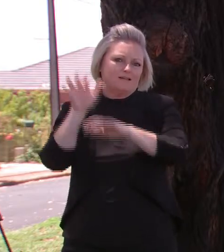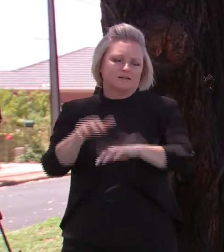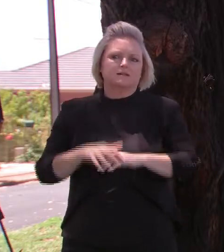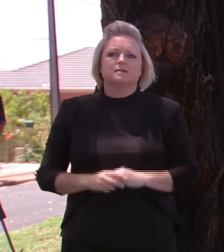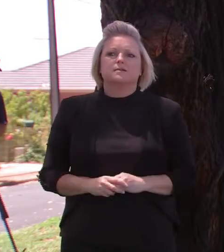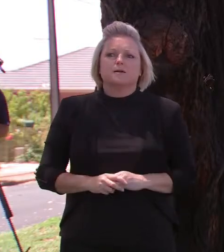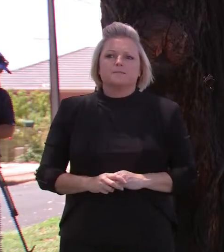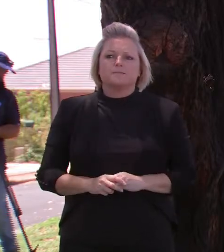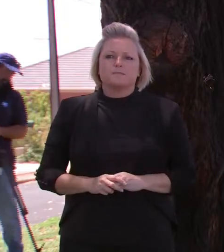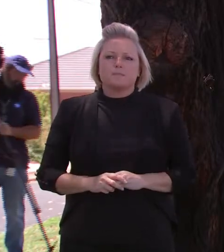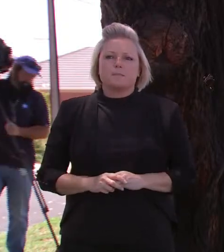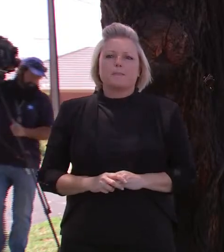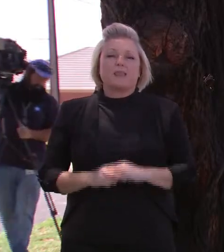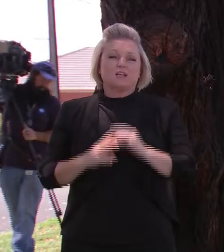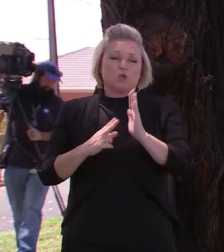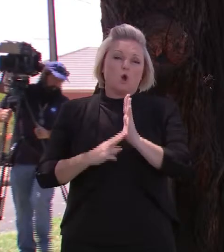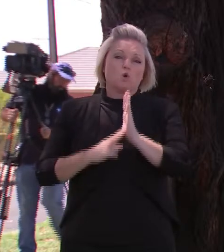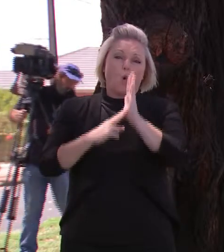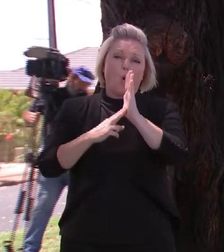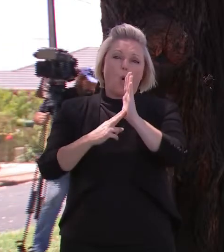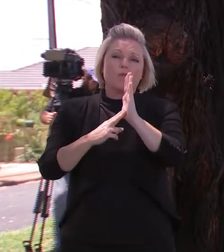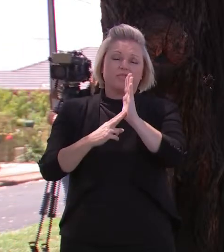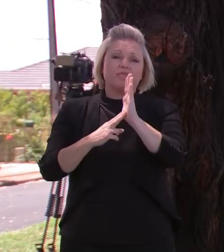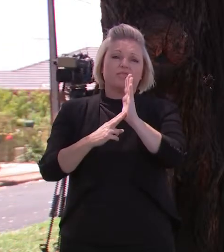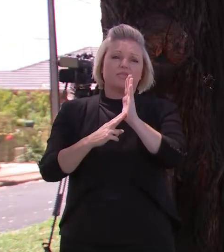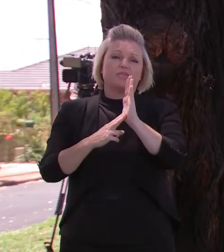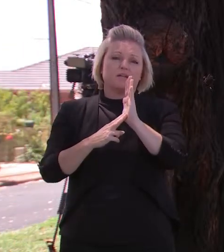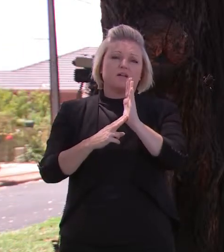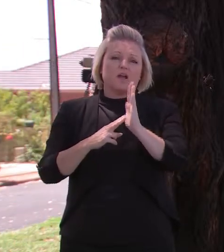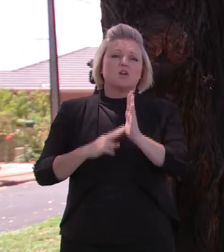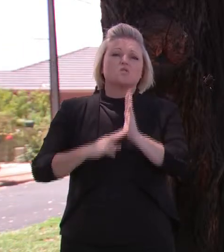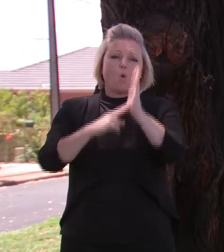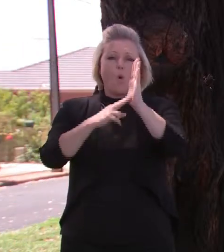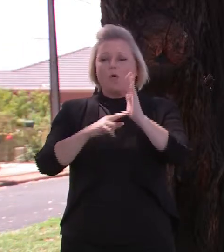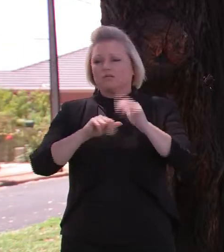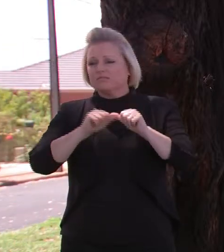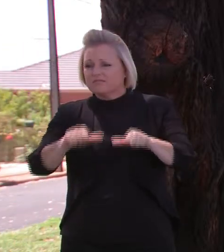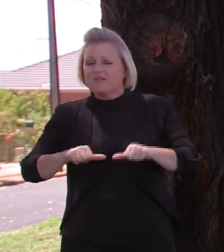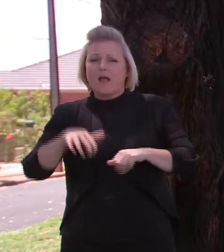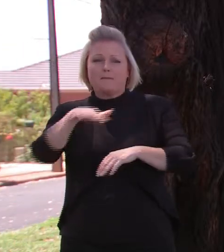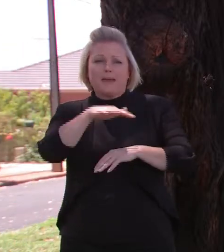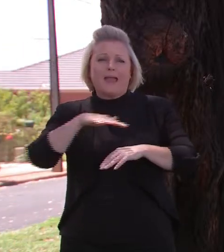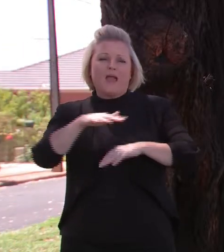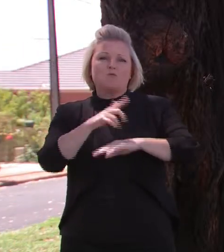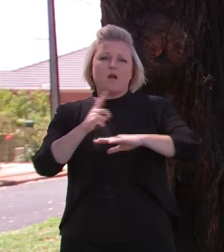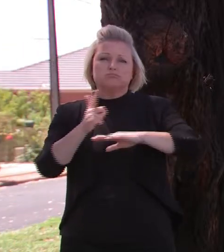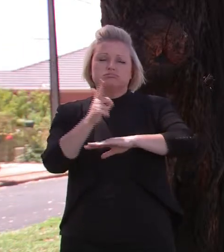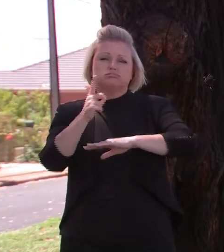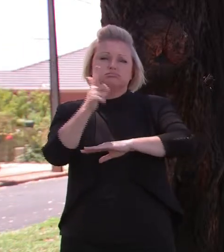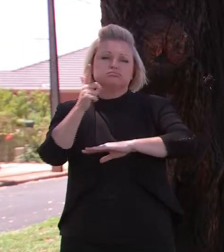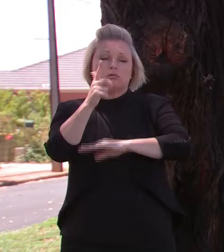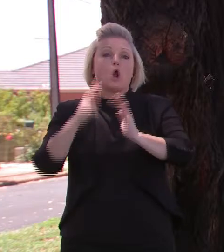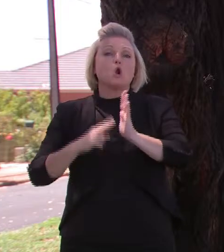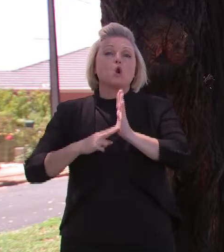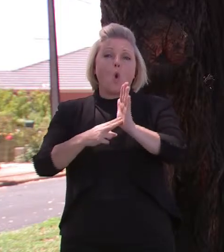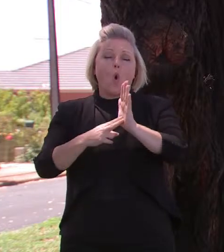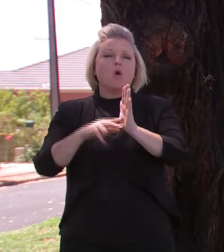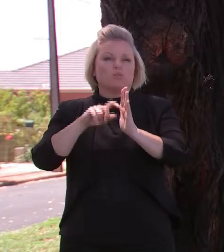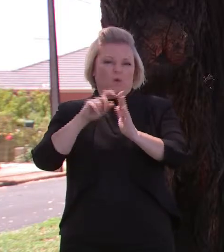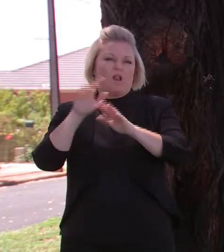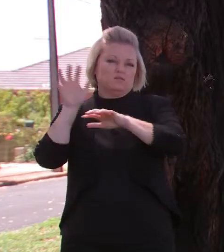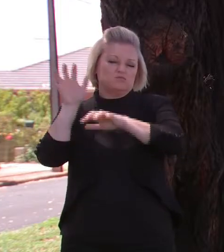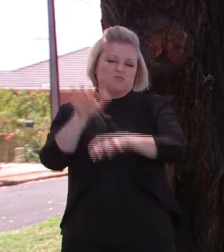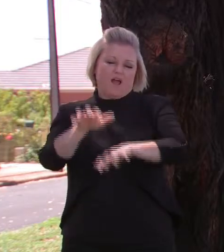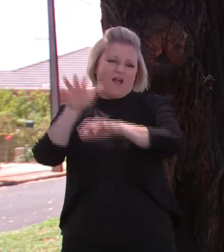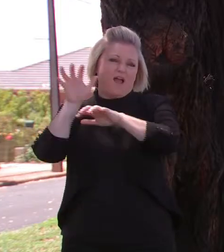parts of the northern pastoral areas in South Australia are going to have rain events of between 50